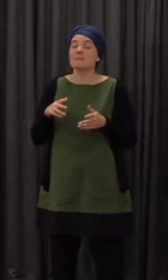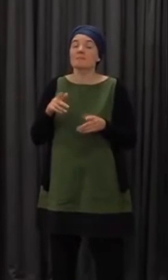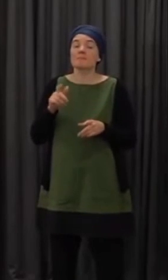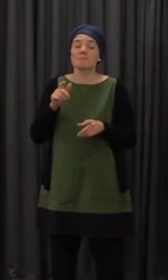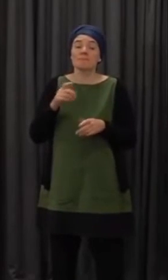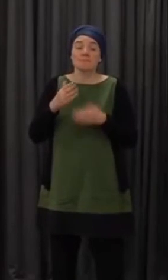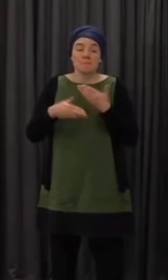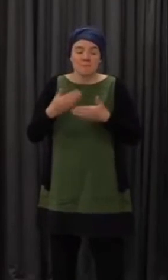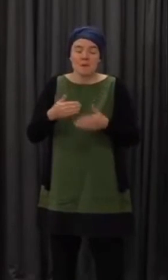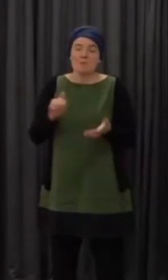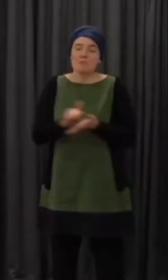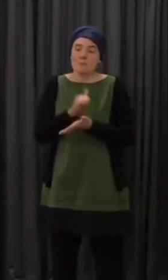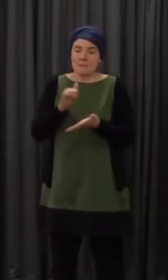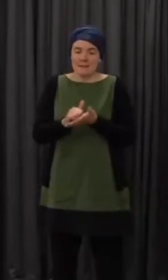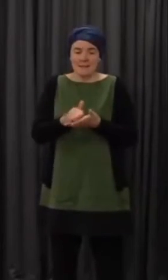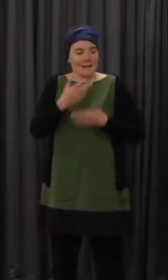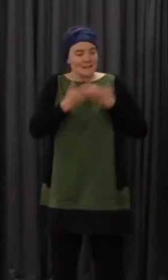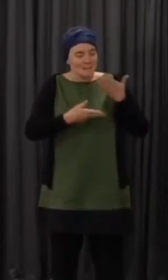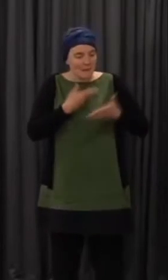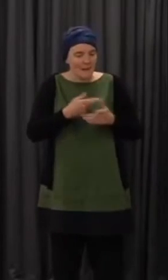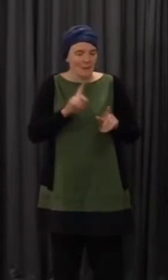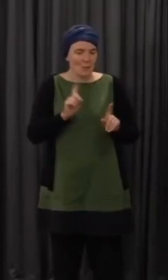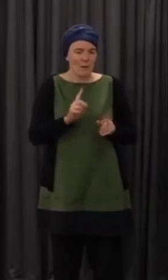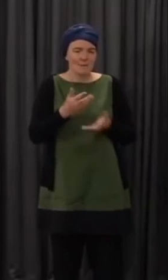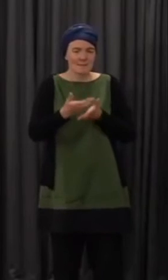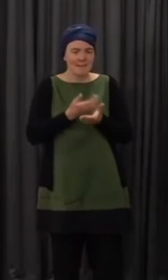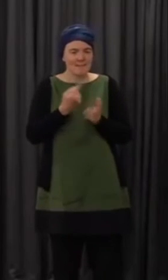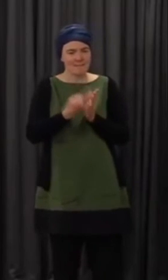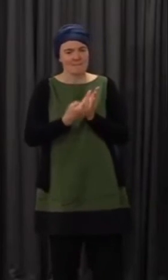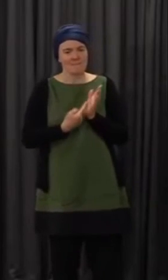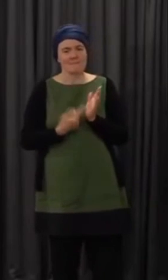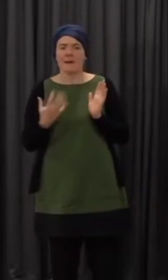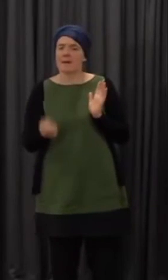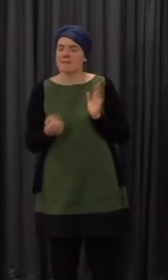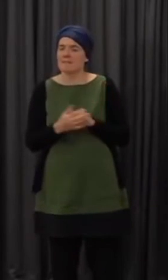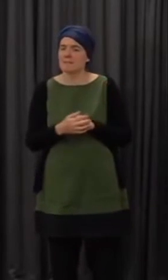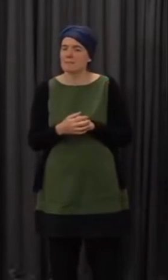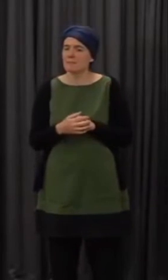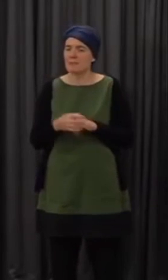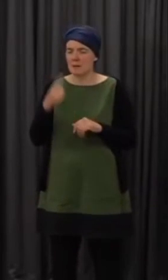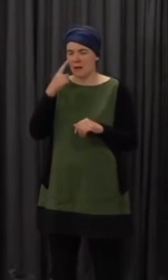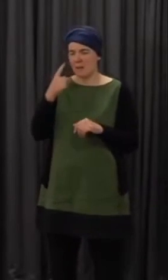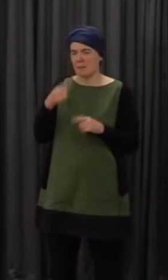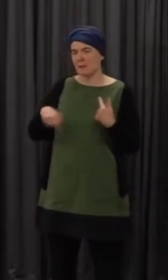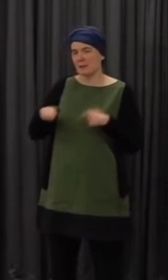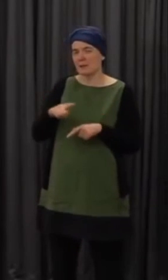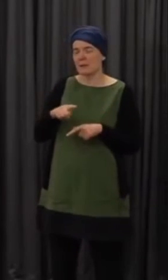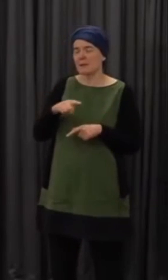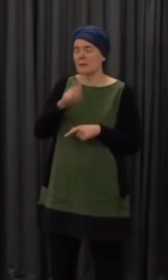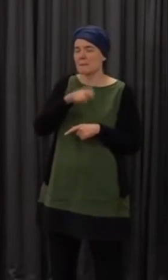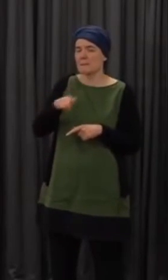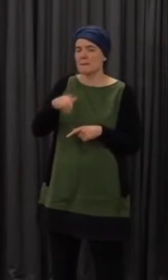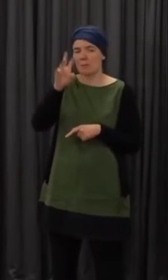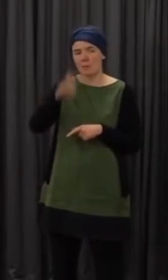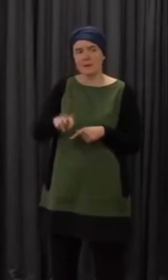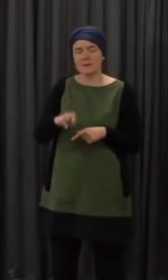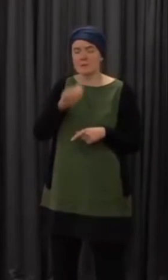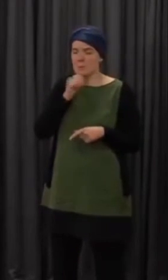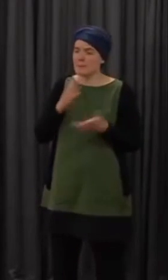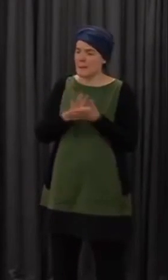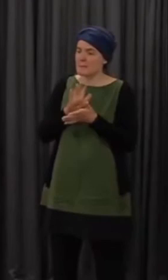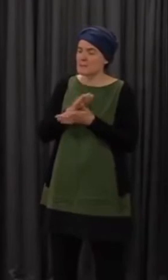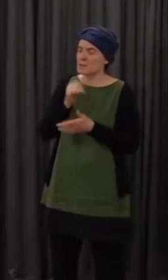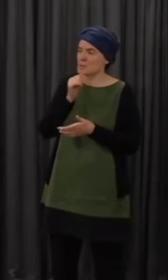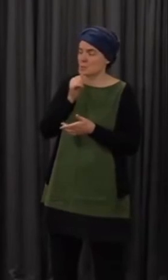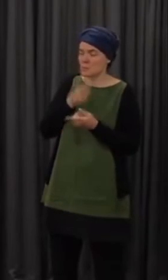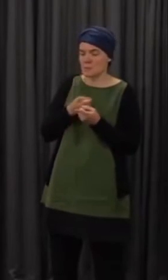the safeguards that are there, my inkling would be that people in Wales will be willing to use it and will do it as people